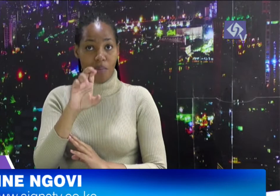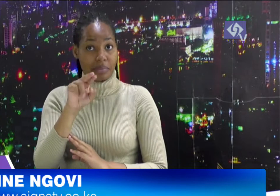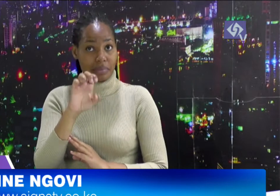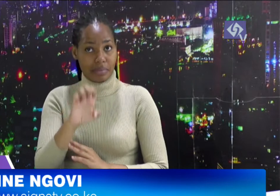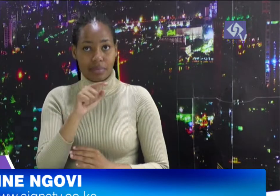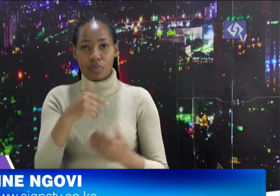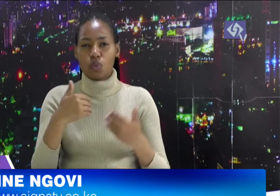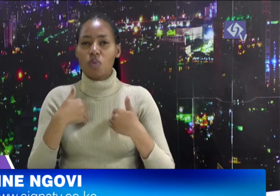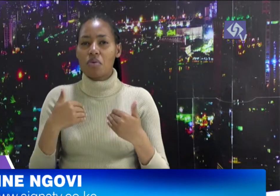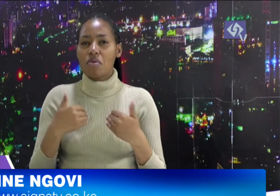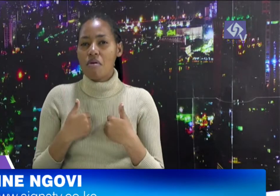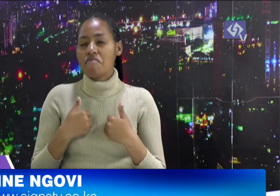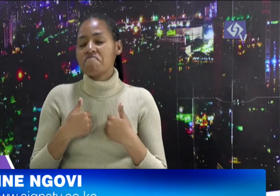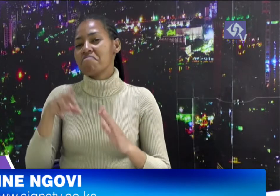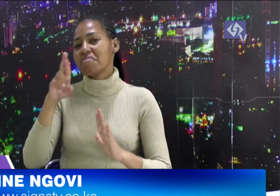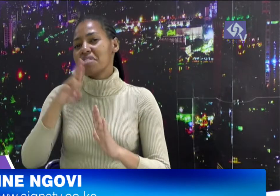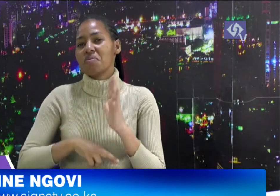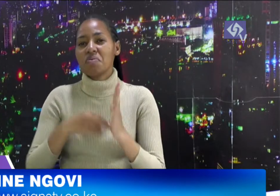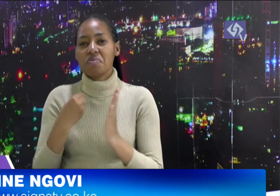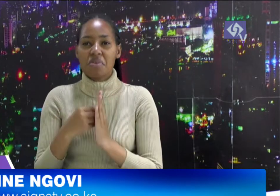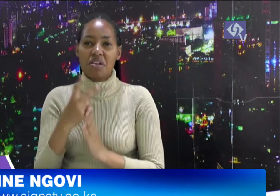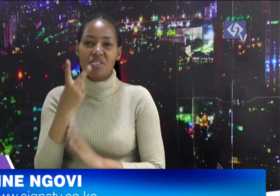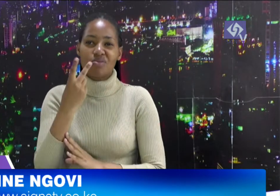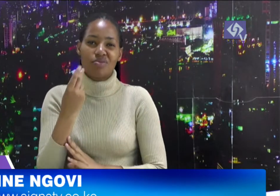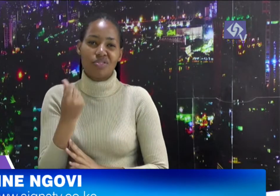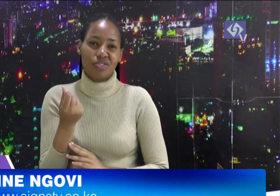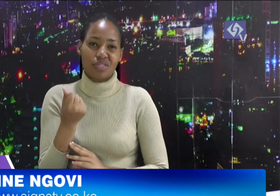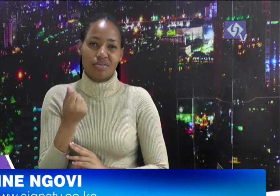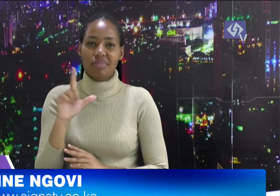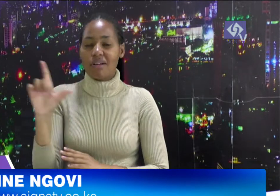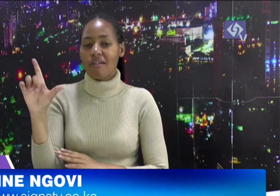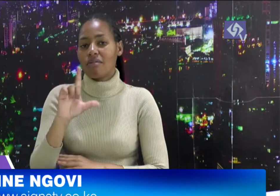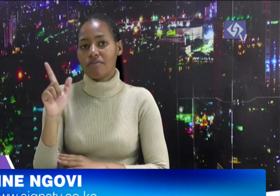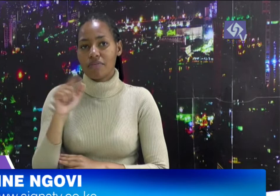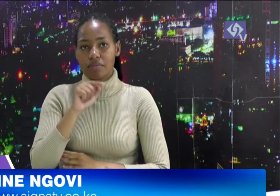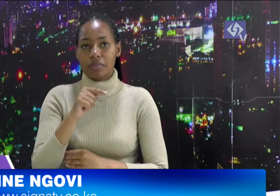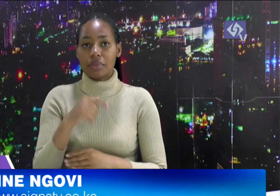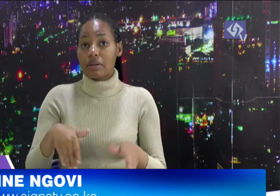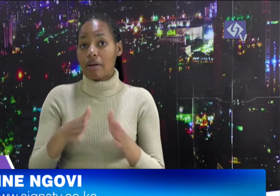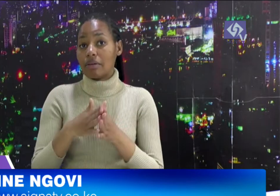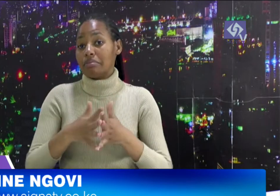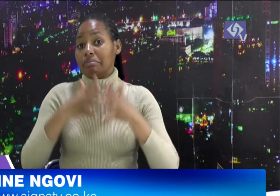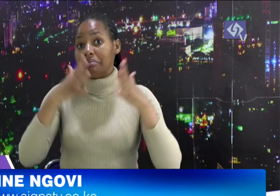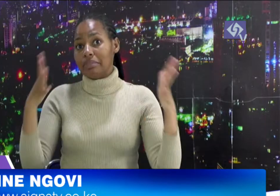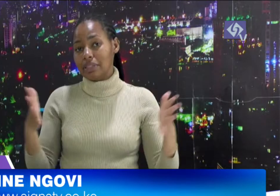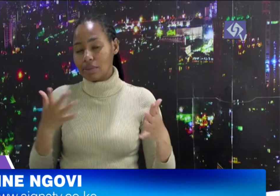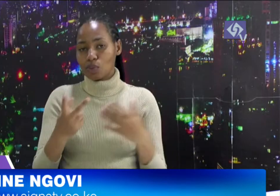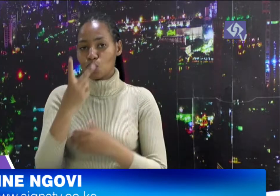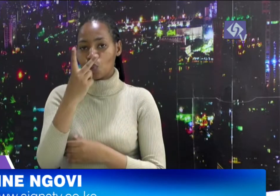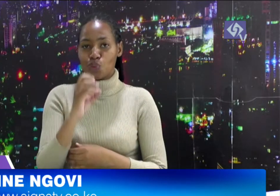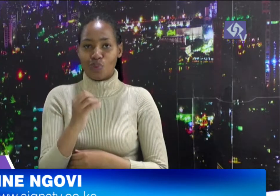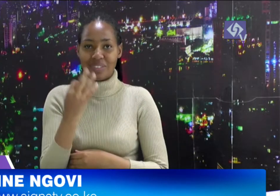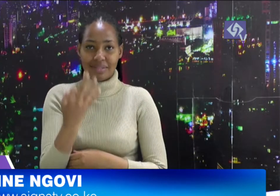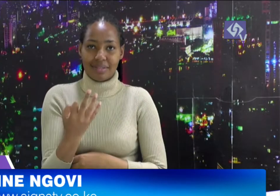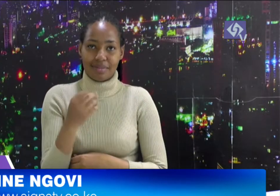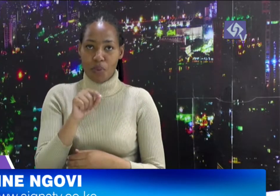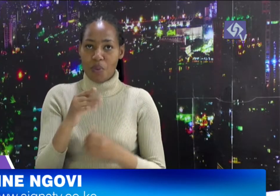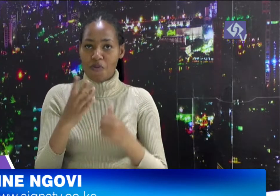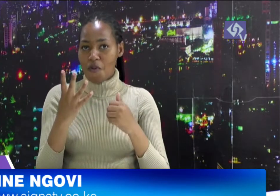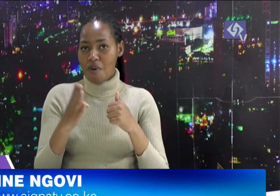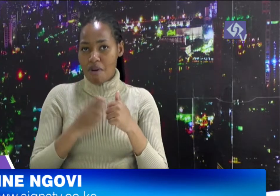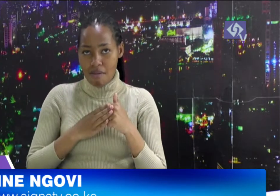diesel and kerosene has been slightly reduced by 2 shillings per